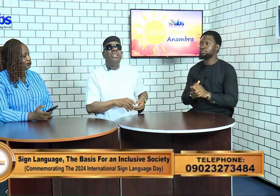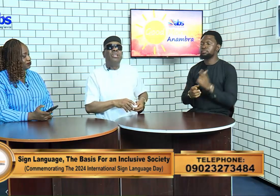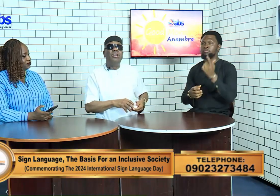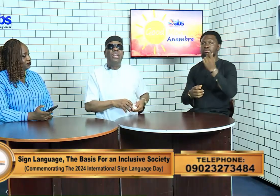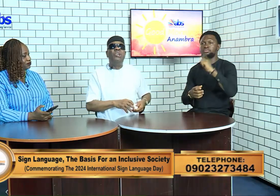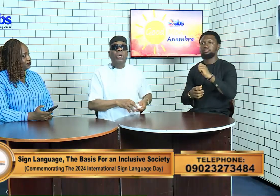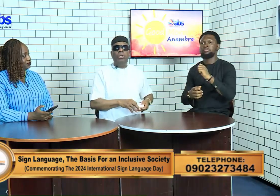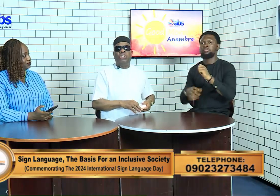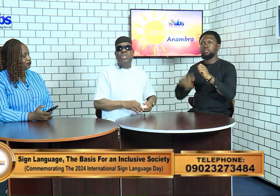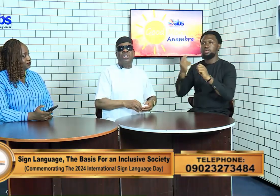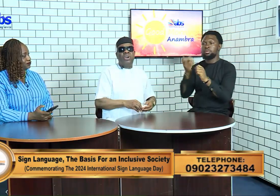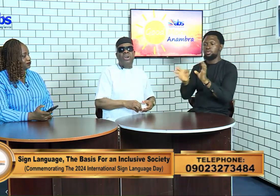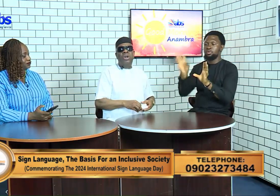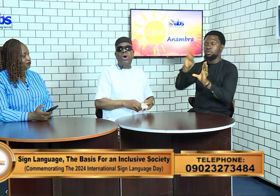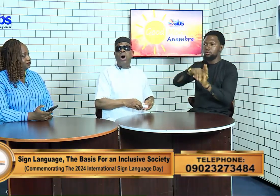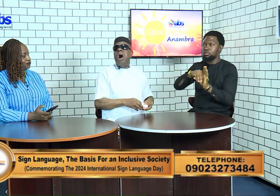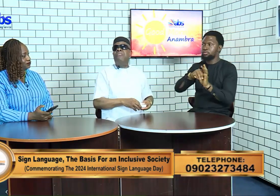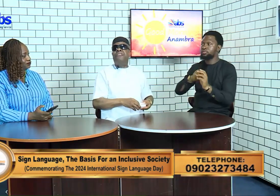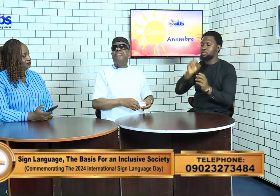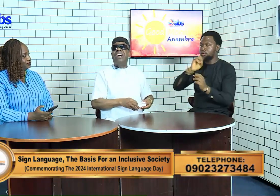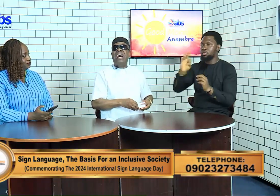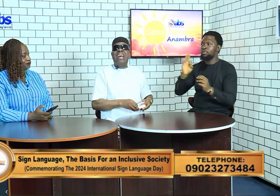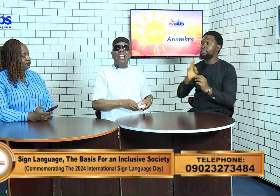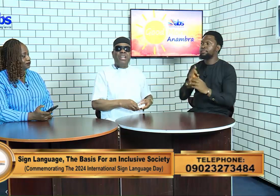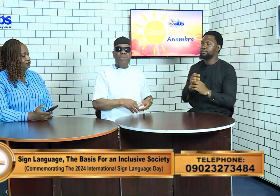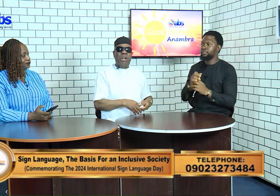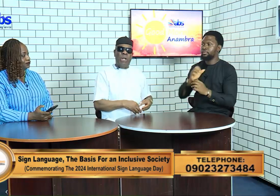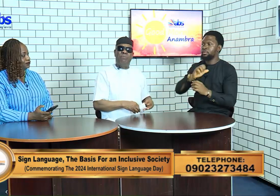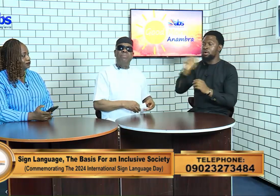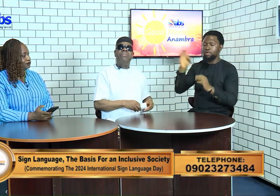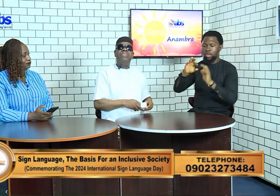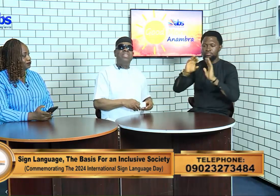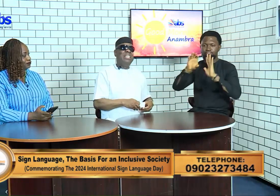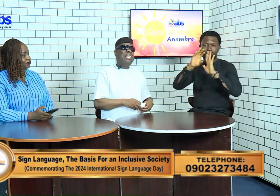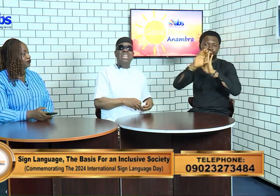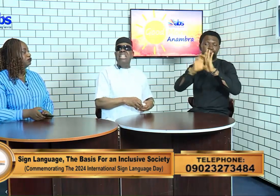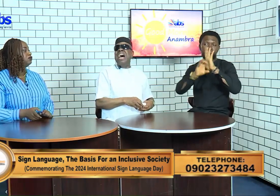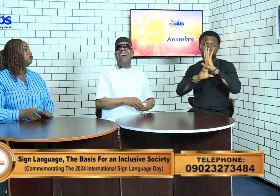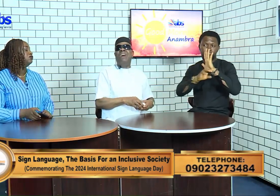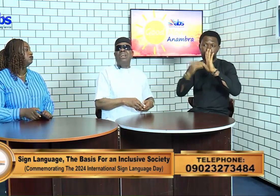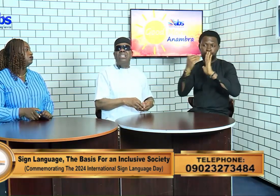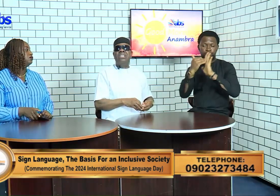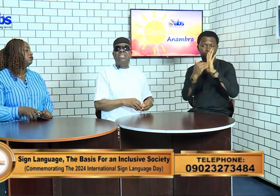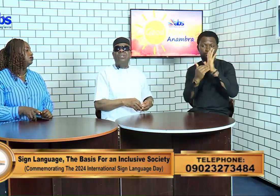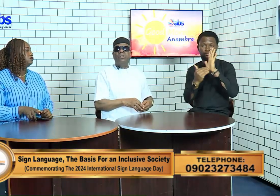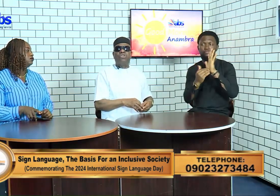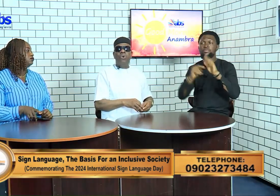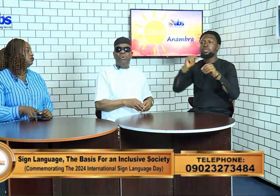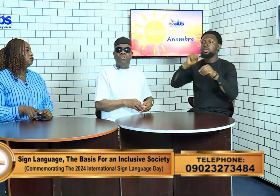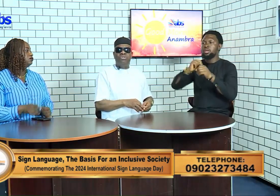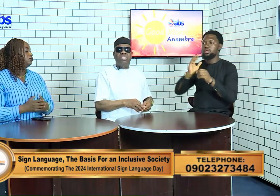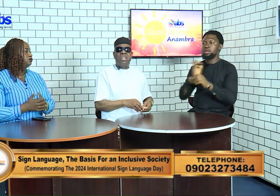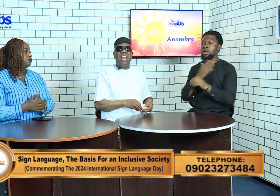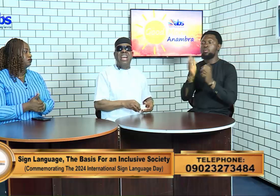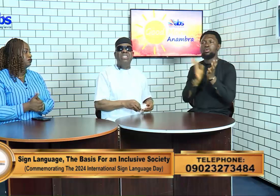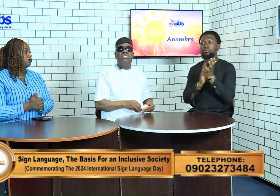the inclusion of a curriculum in our